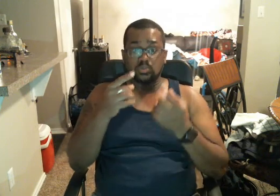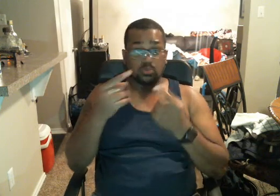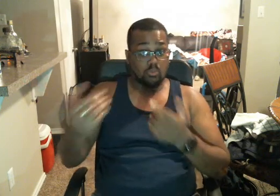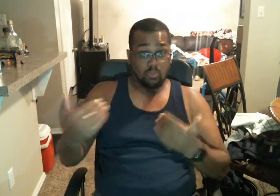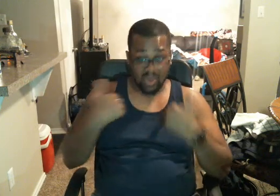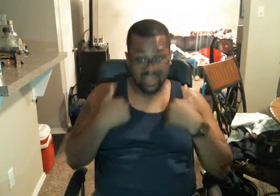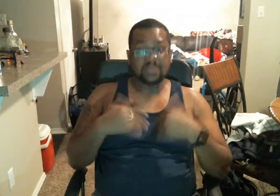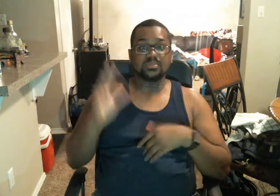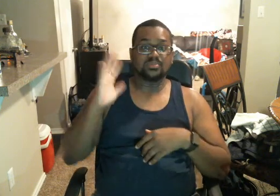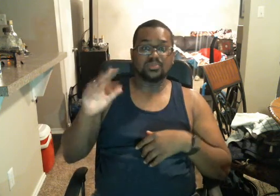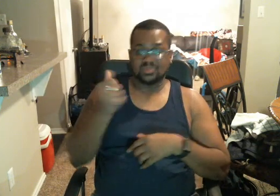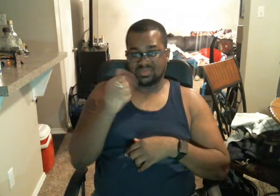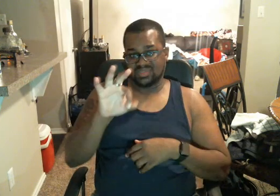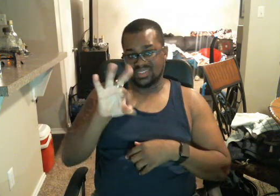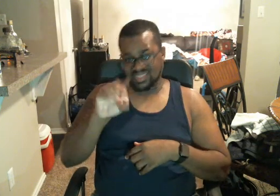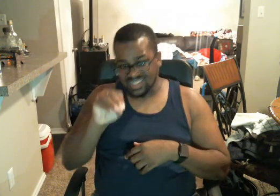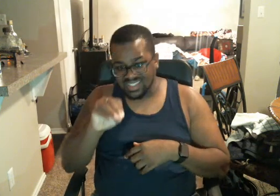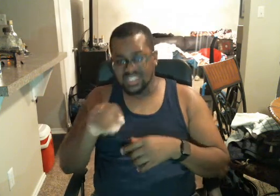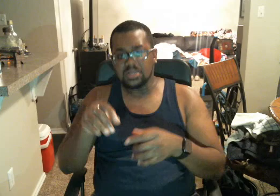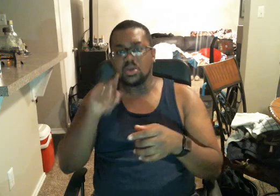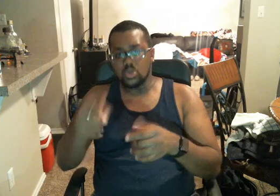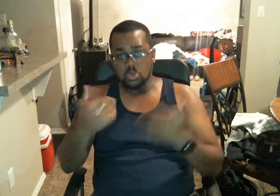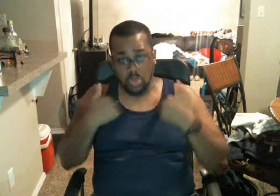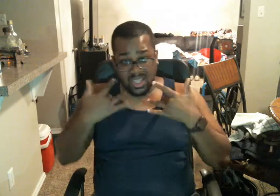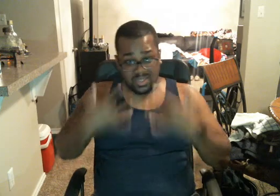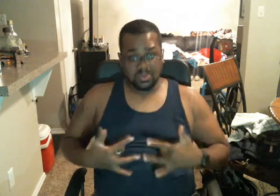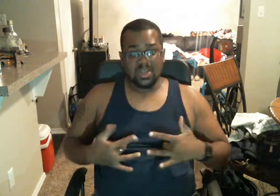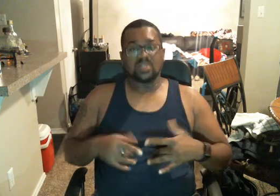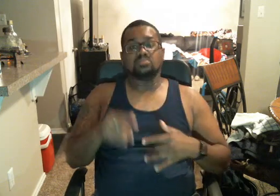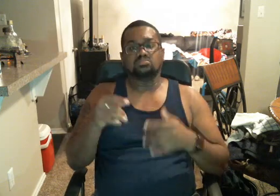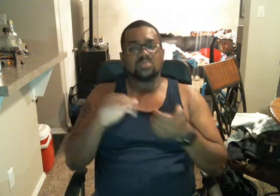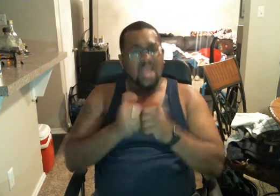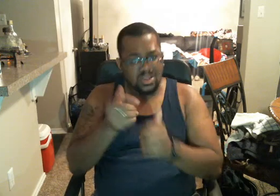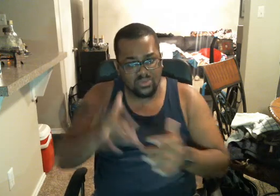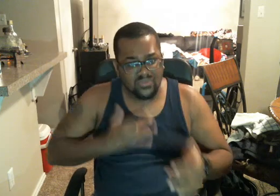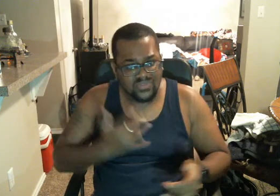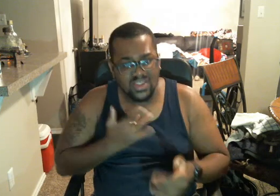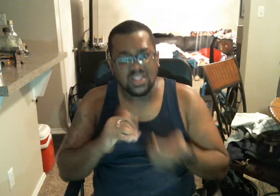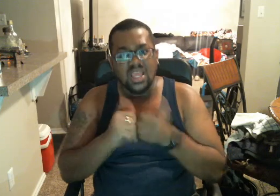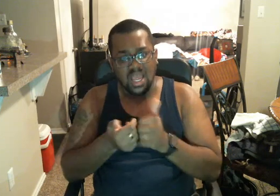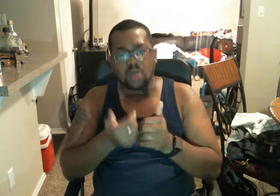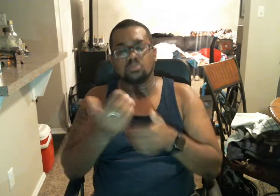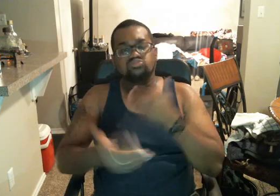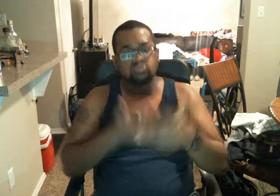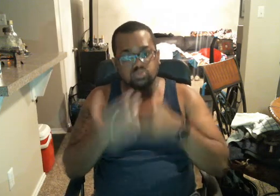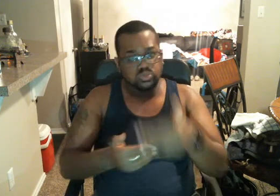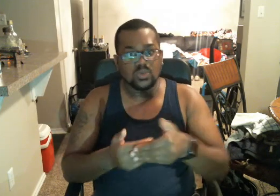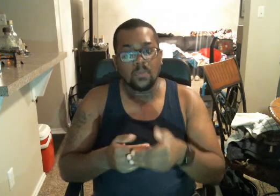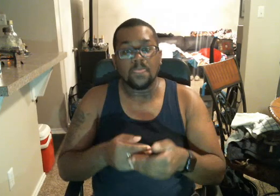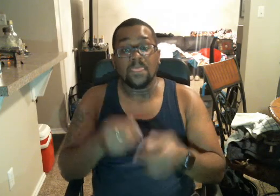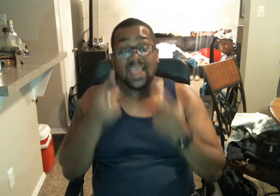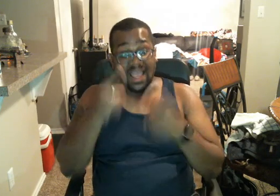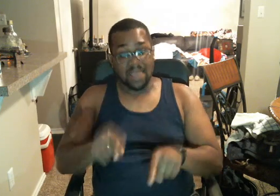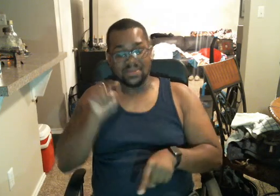you're doing. And he thought about it. And I'm going to pause now because this pause and this whole scenario changed my